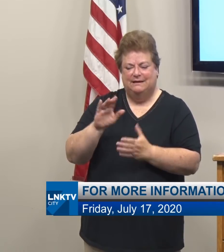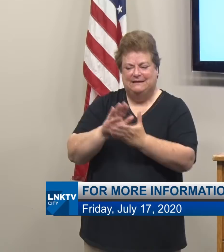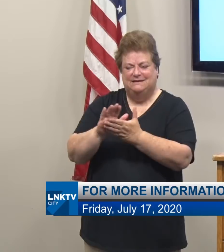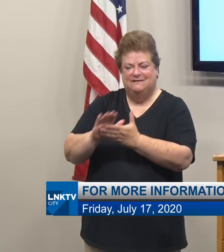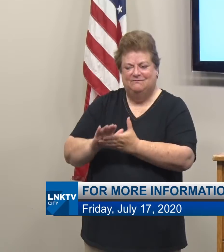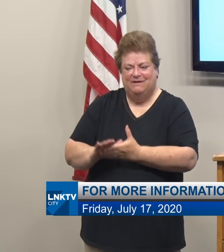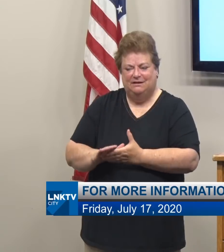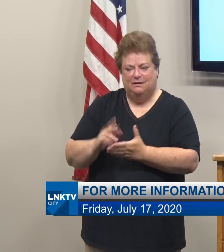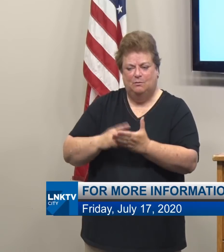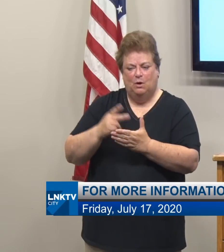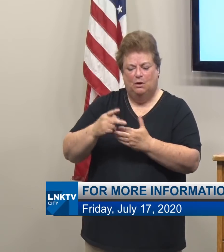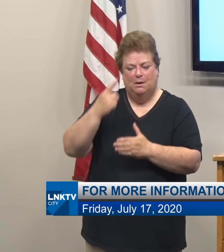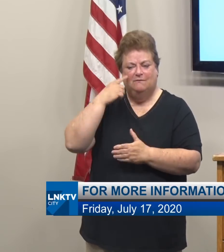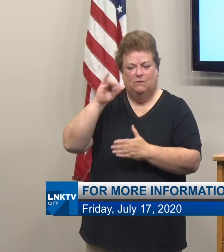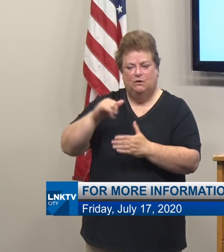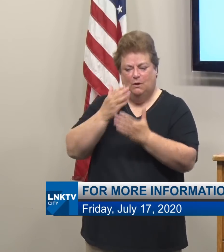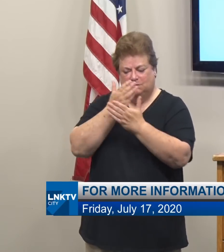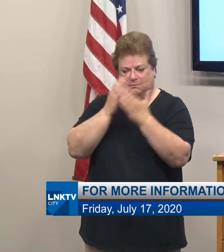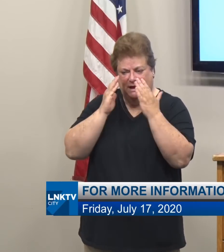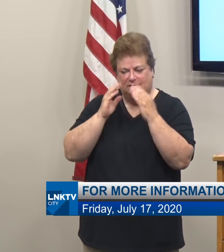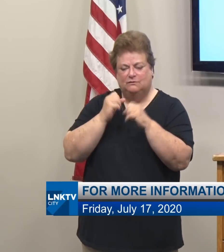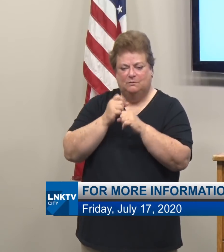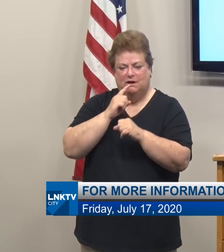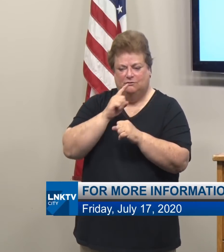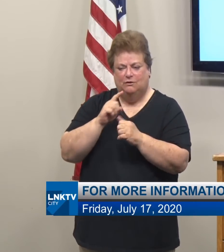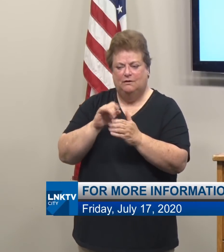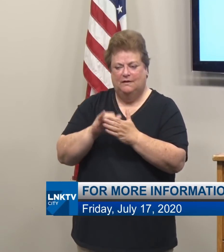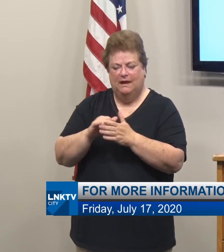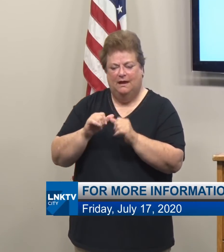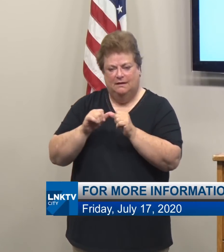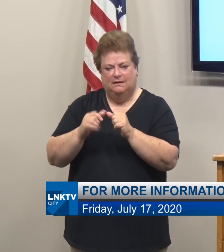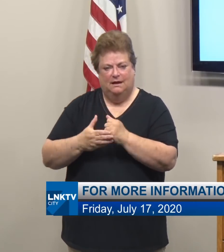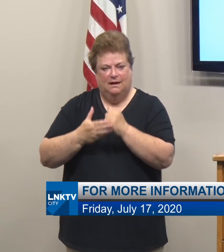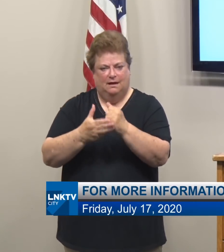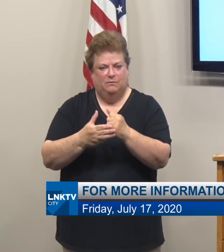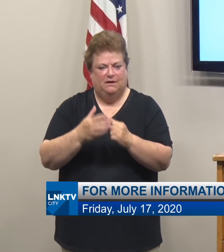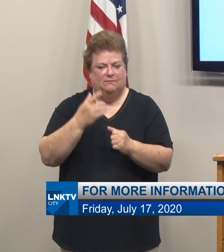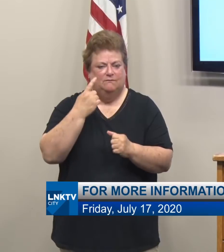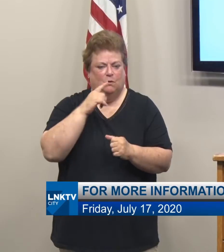for those masks to ensure that they're enough for our hospital providers.